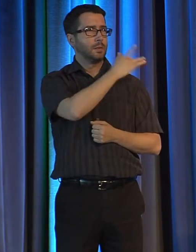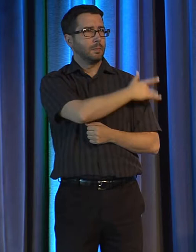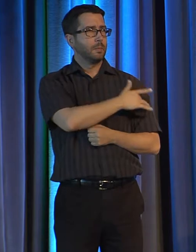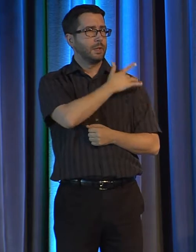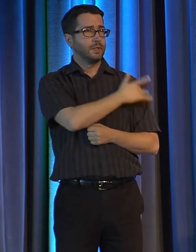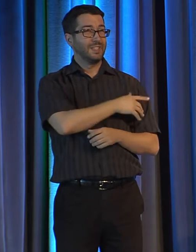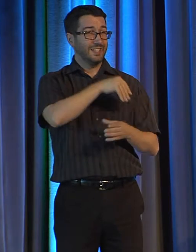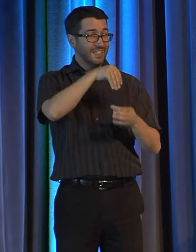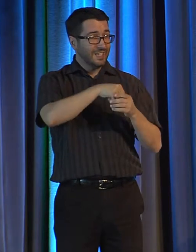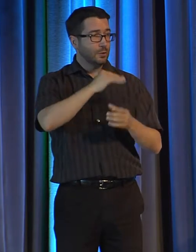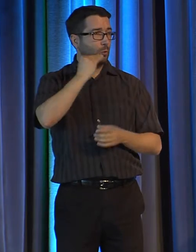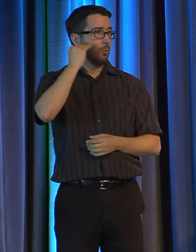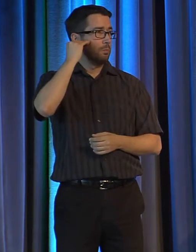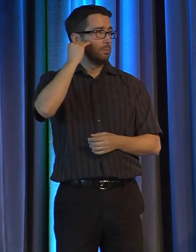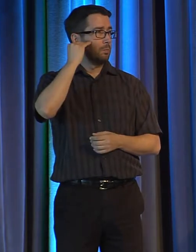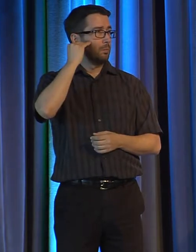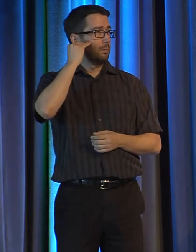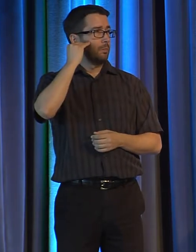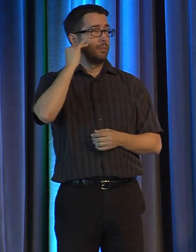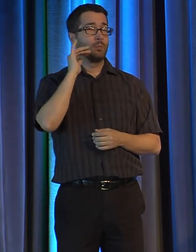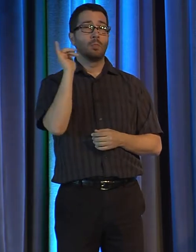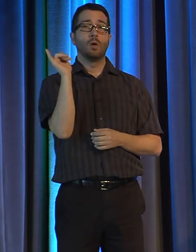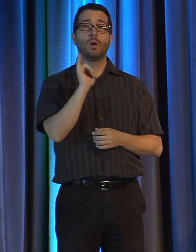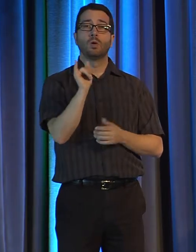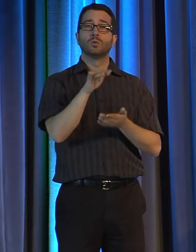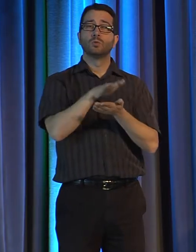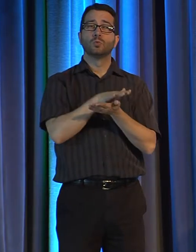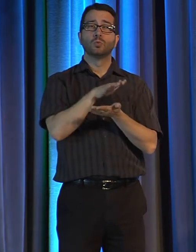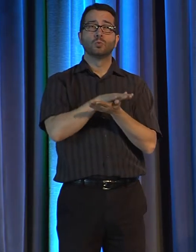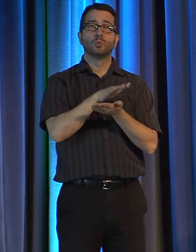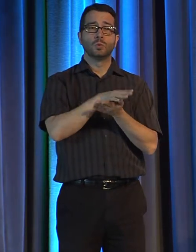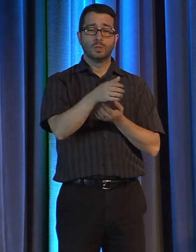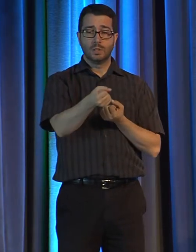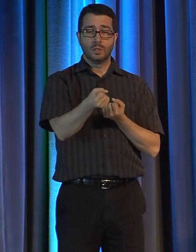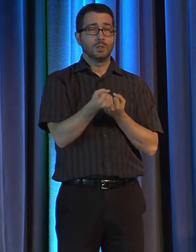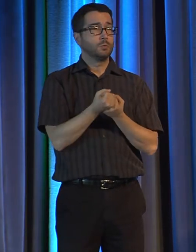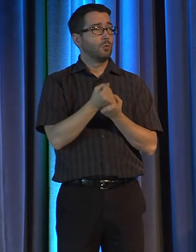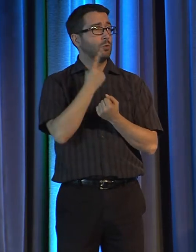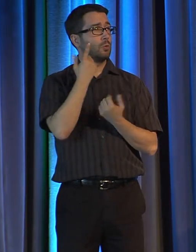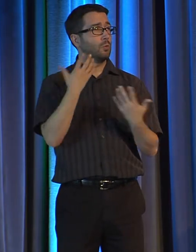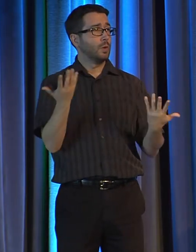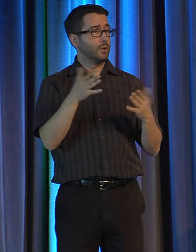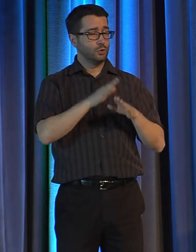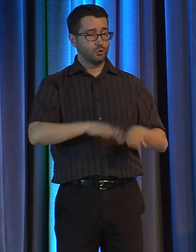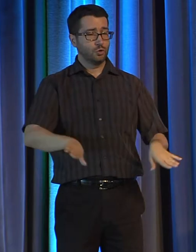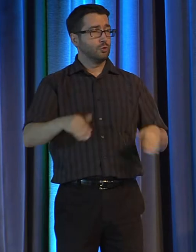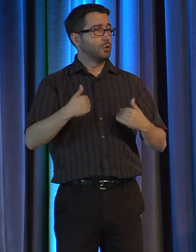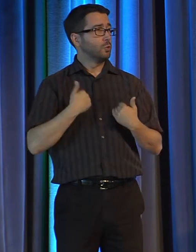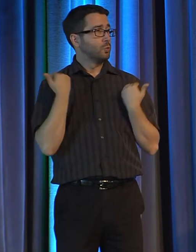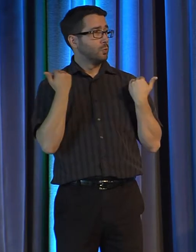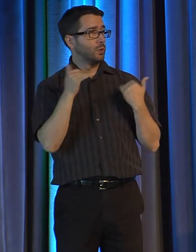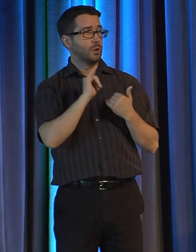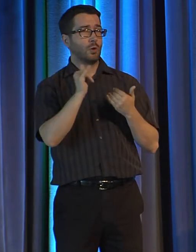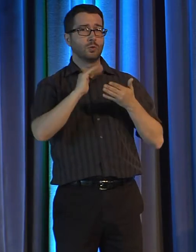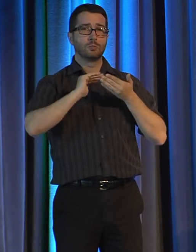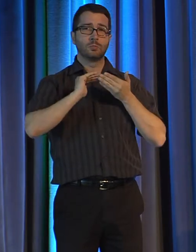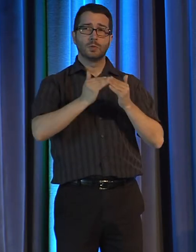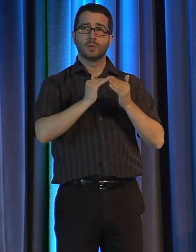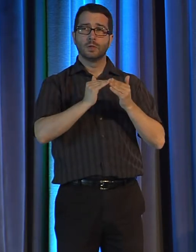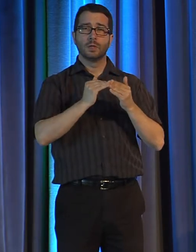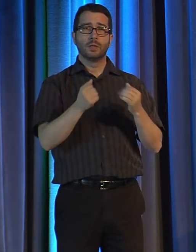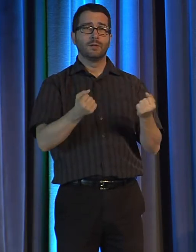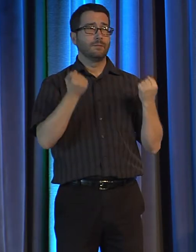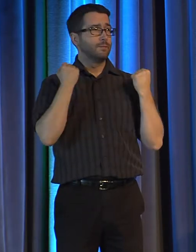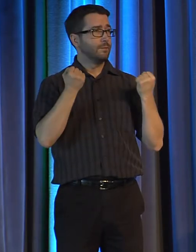their homes. We are also working with schools to support the health of children and youth, and with municipalities and fitness